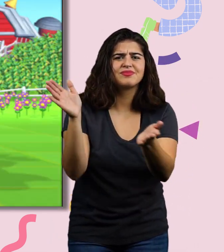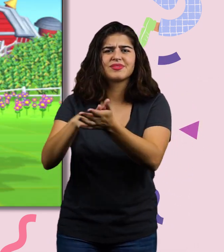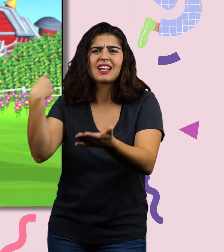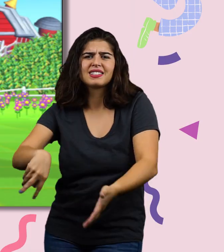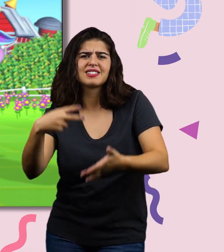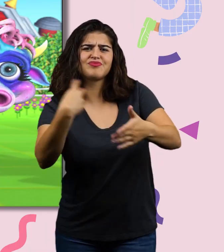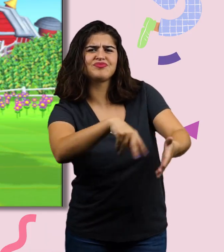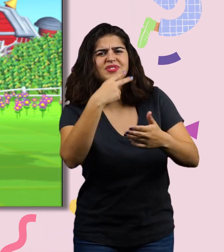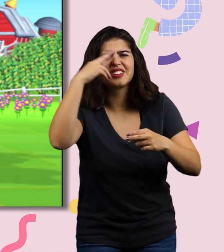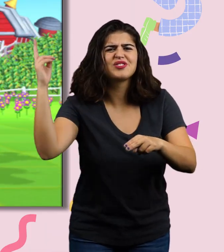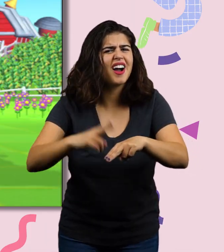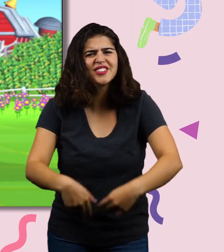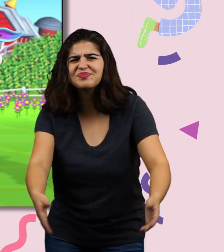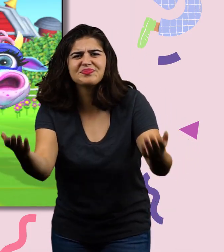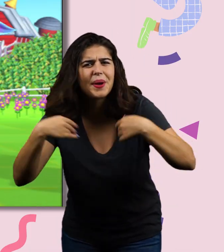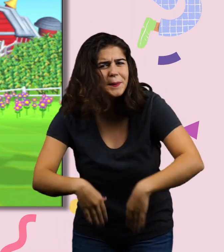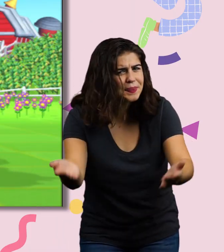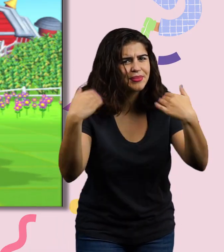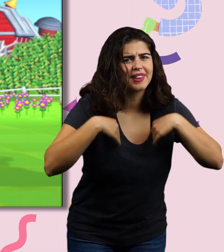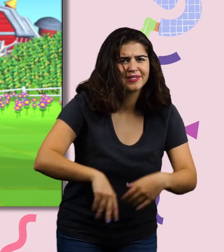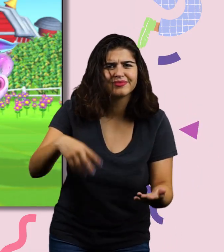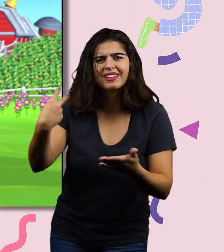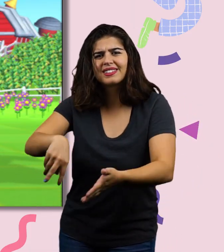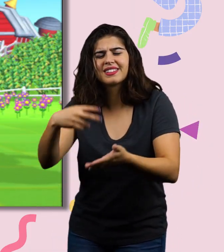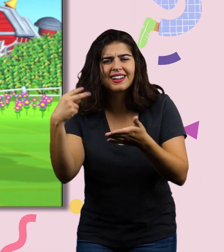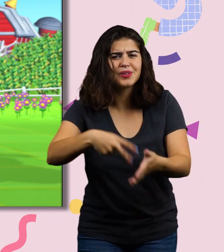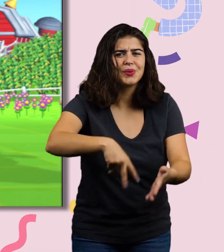E-I-E-I-O-E-O. Everybody clap, dance, and sing along.